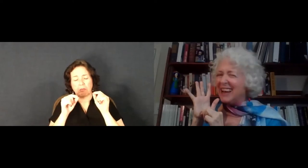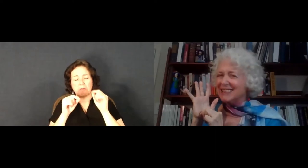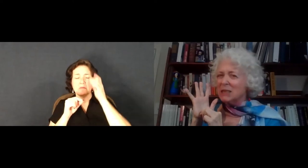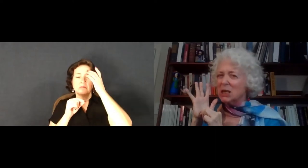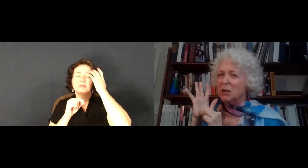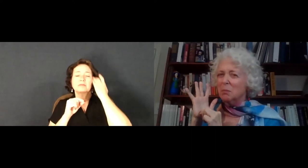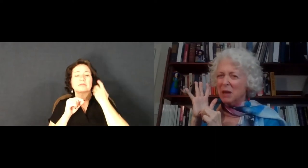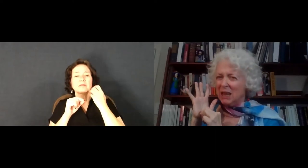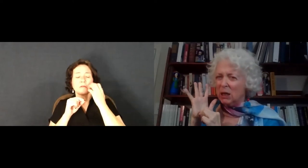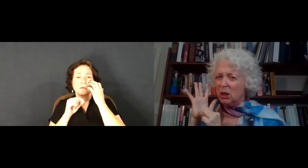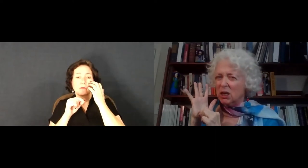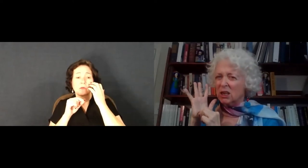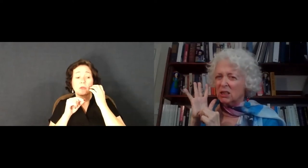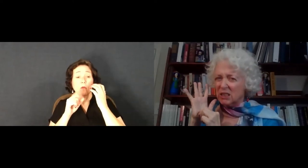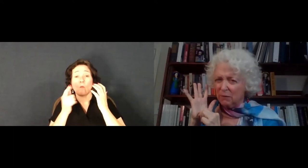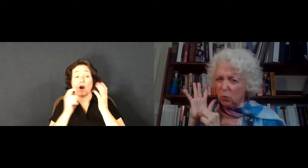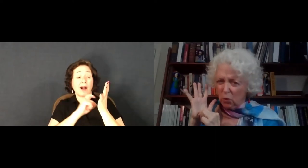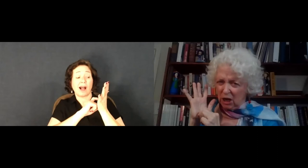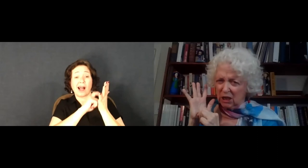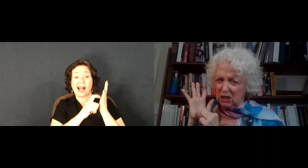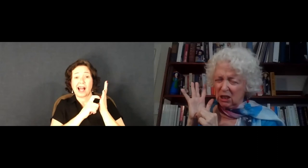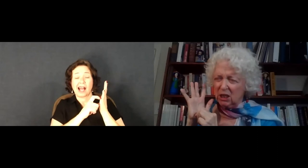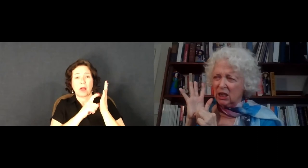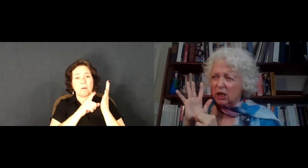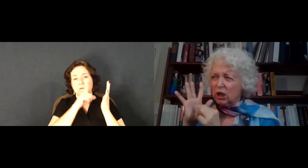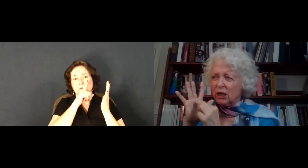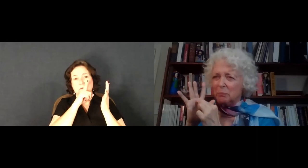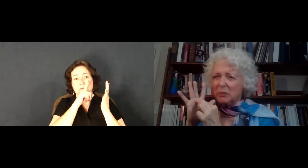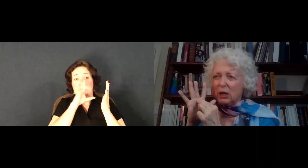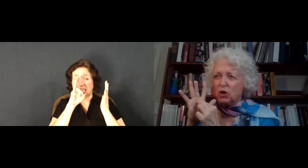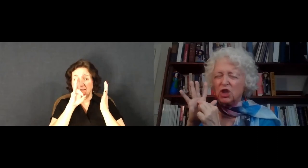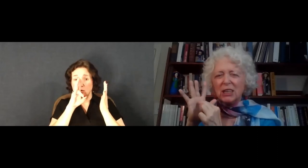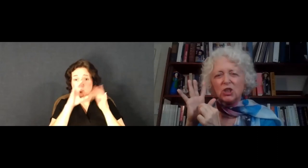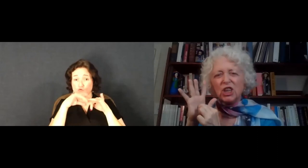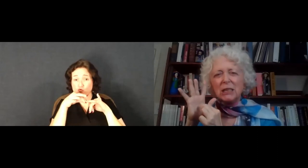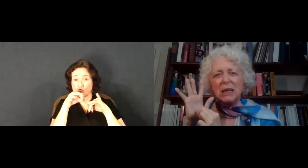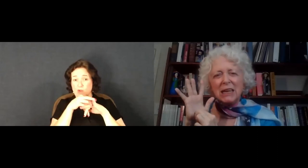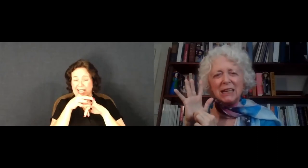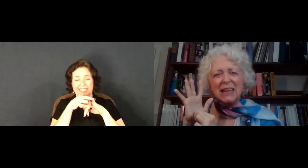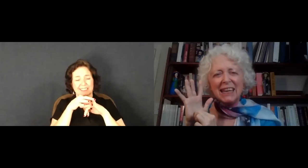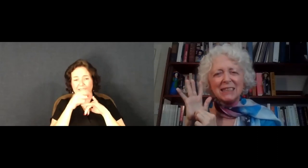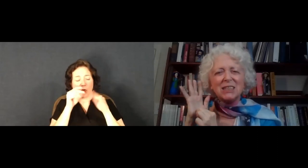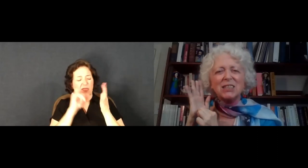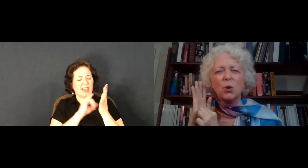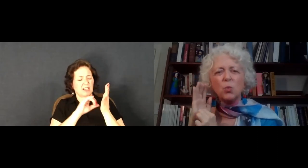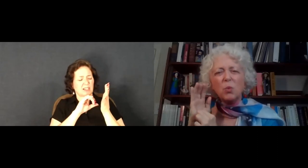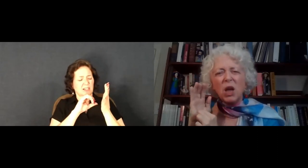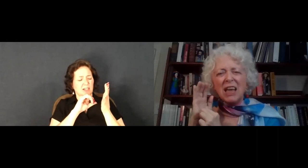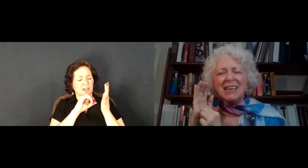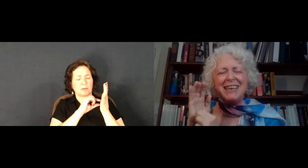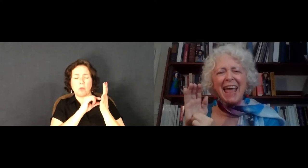But that doesn't mean 7 rings. Shi Chi Ring is